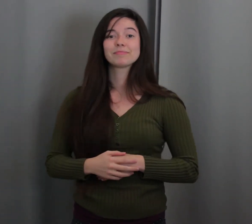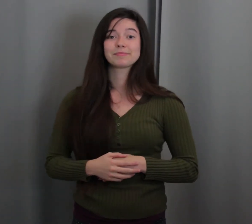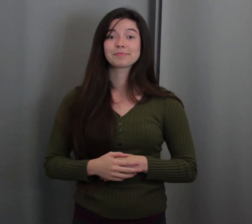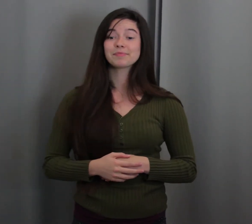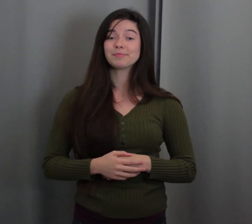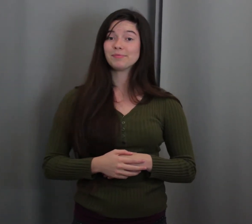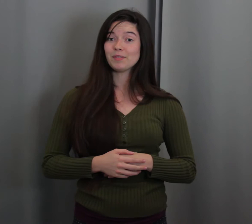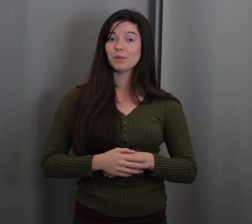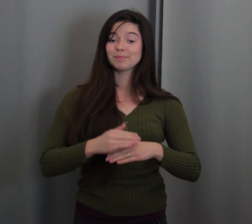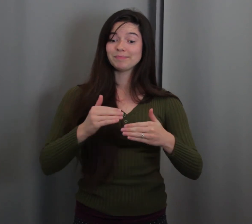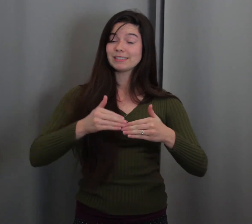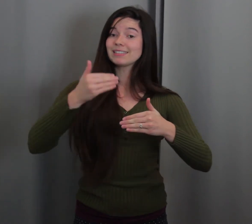ever seen.